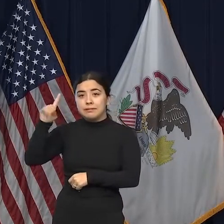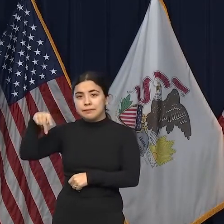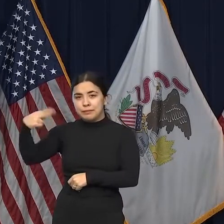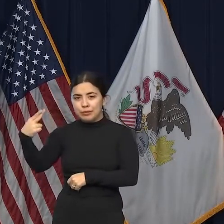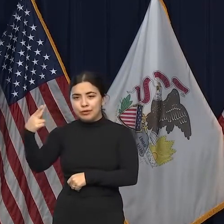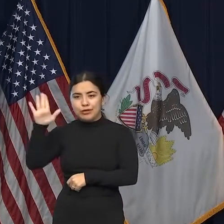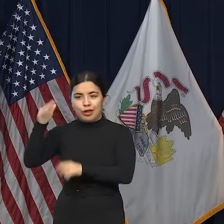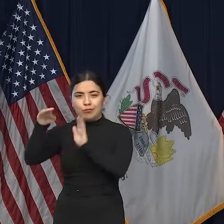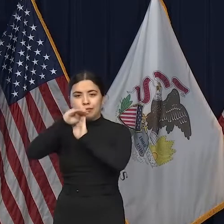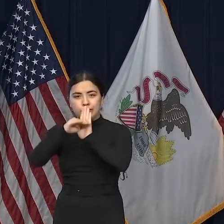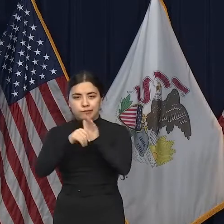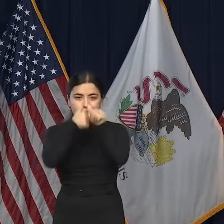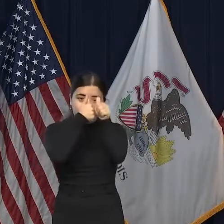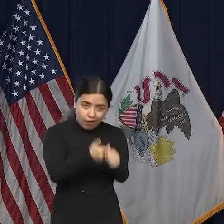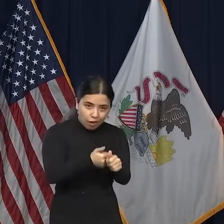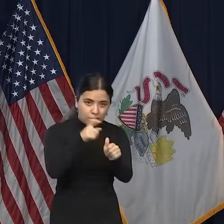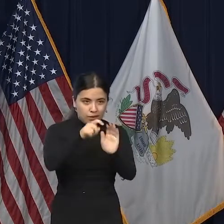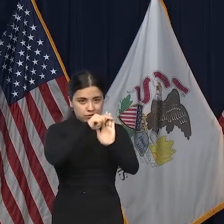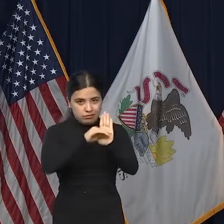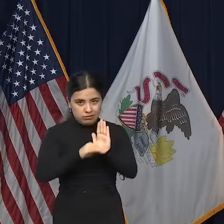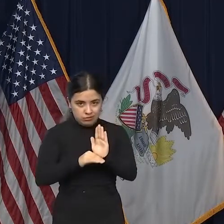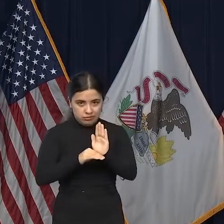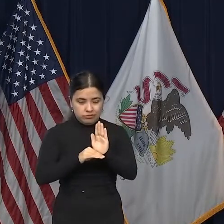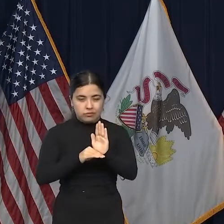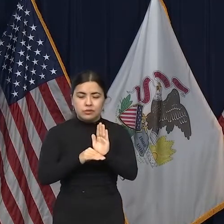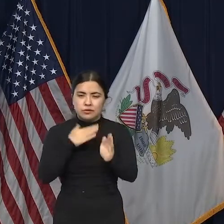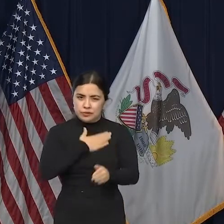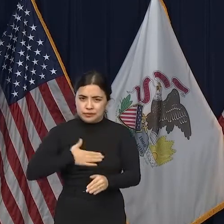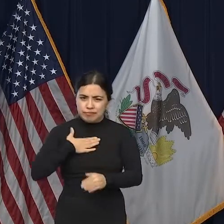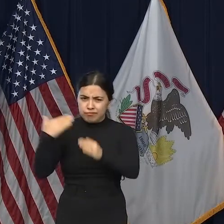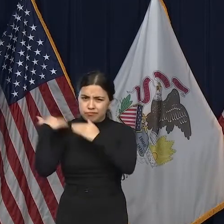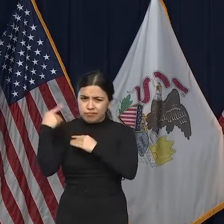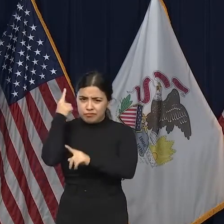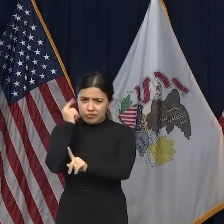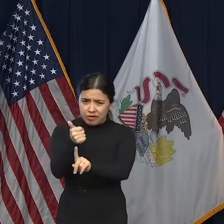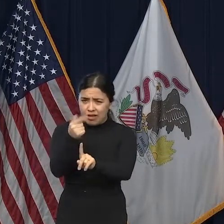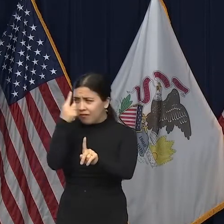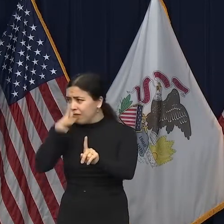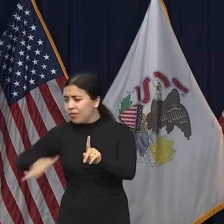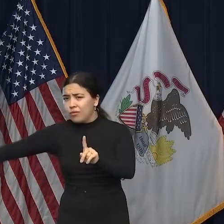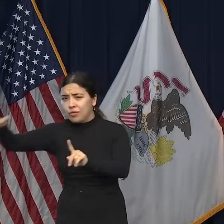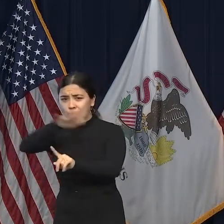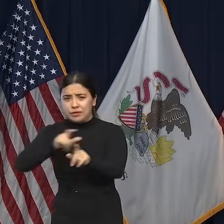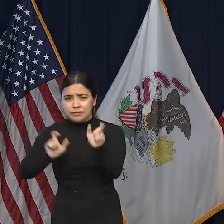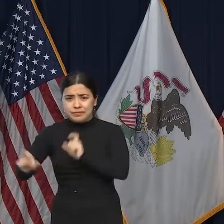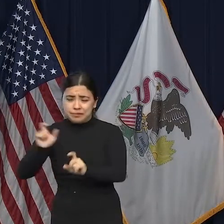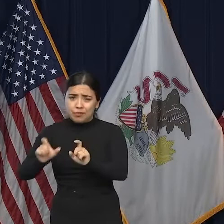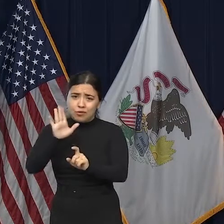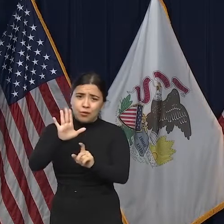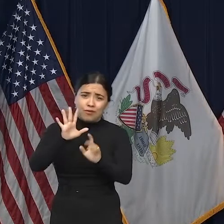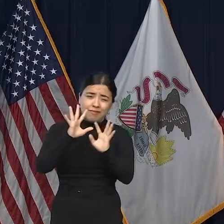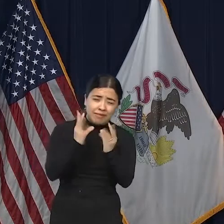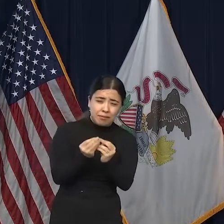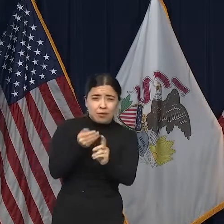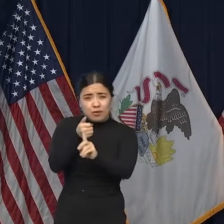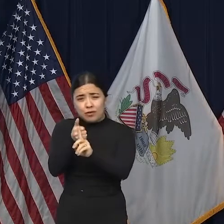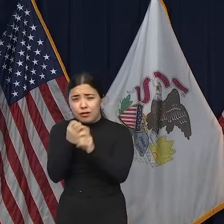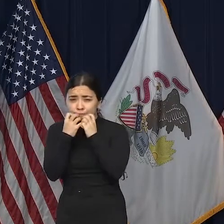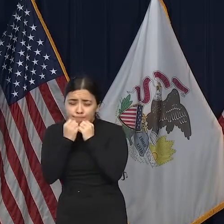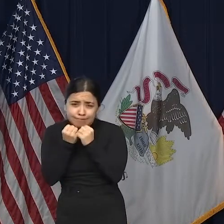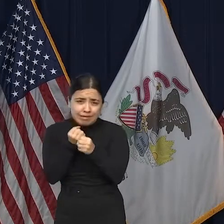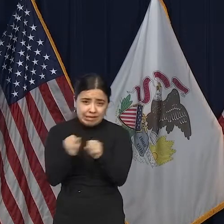guidelines. So please do your part and do what it takes to keep yourself and your families